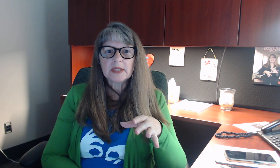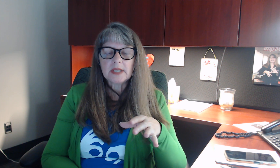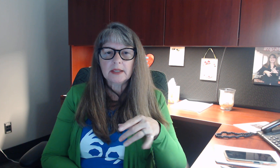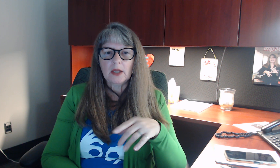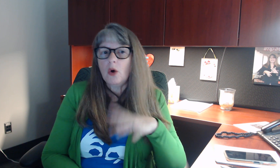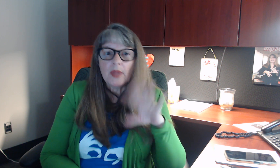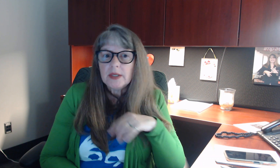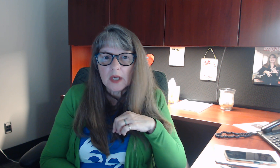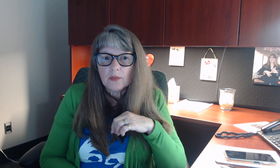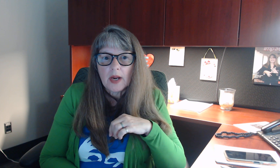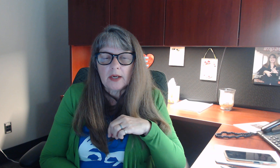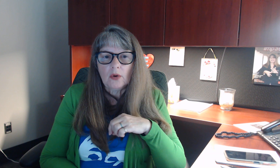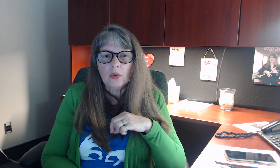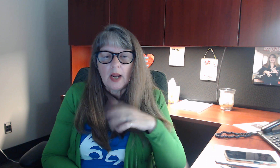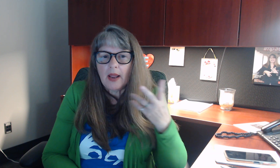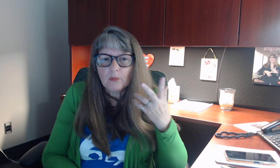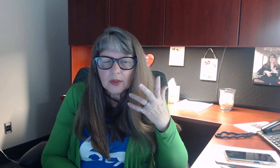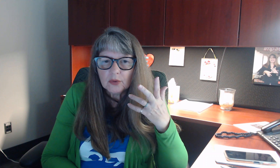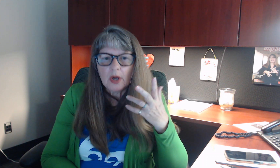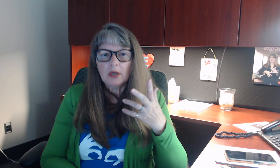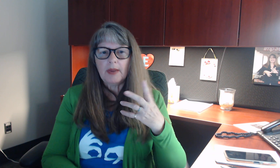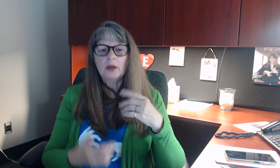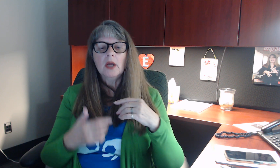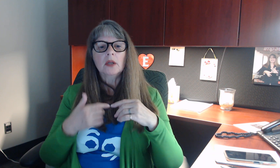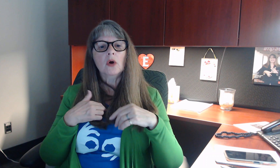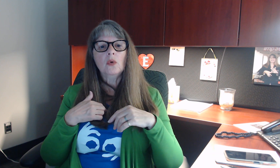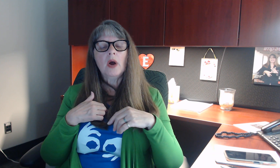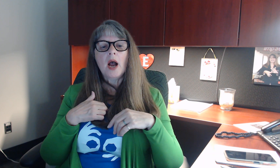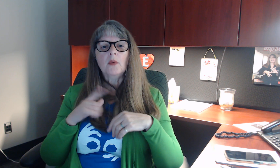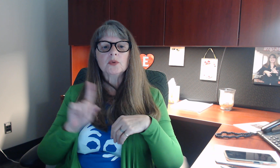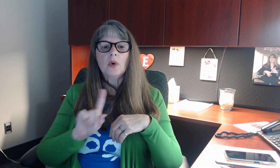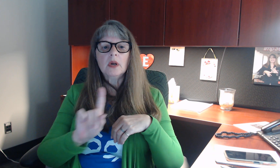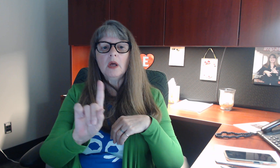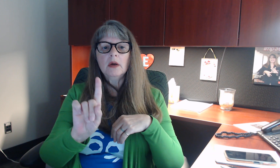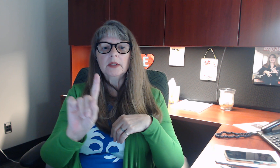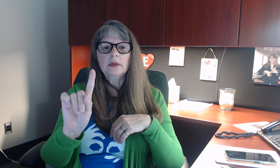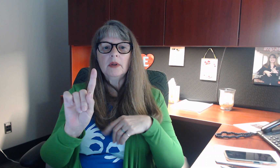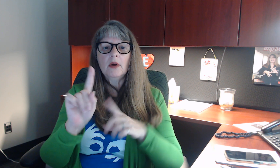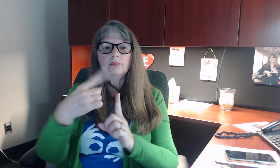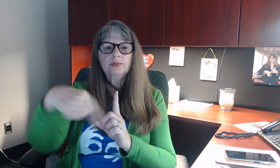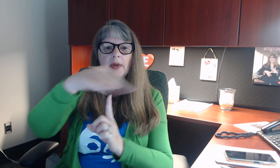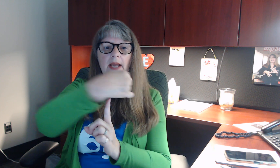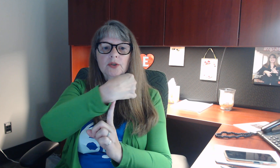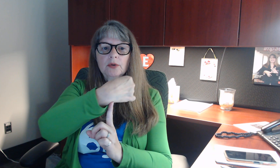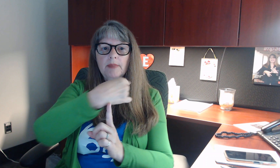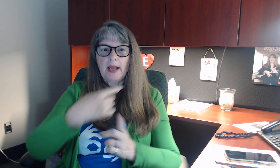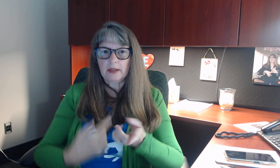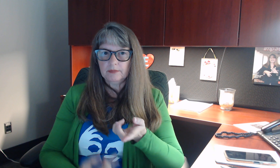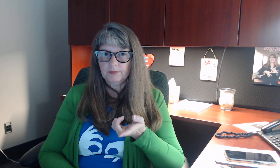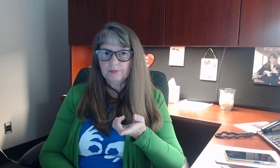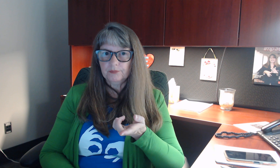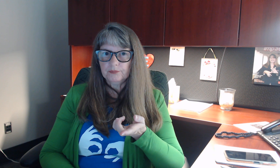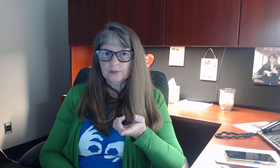sign like, oh, that's not right. Or, what are you talking about? Oh, I was walking along and, I had to turn back.